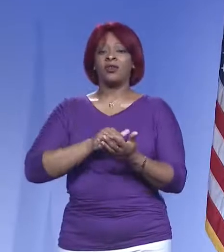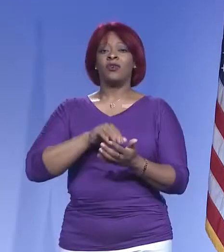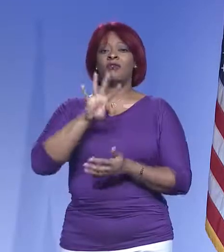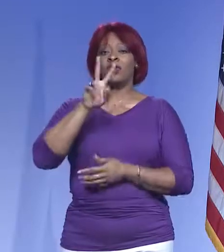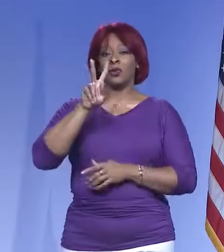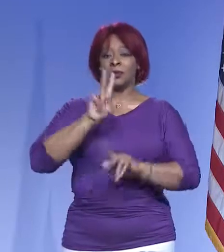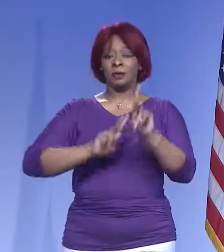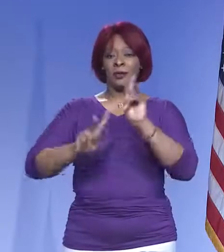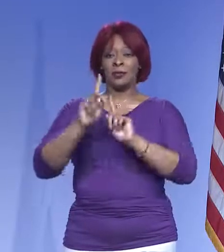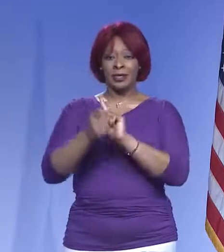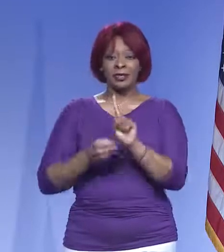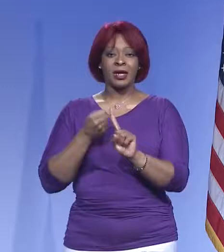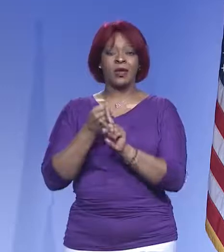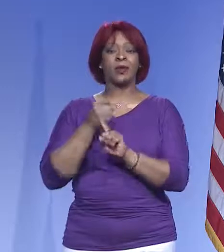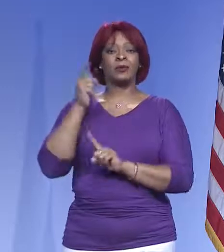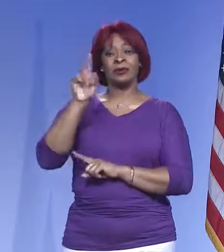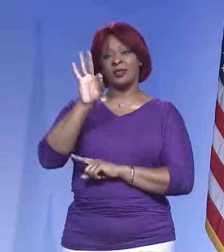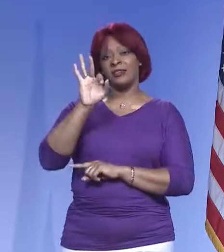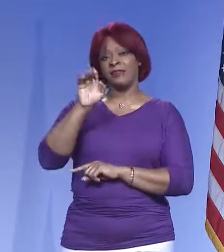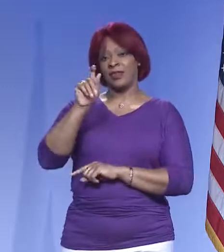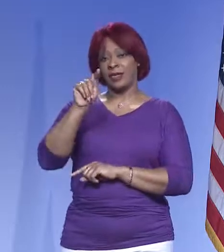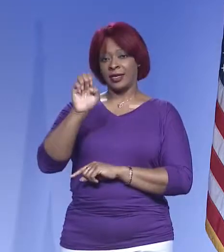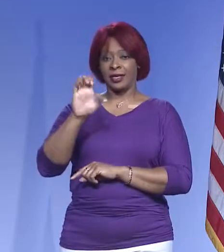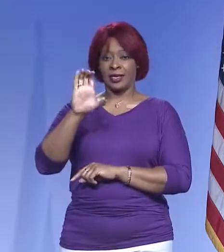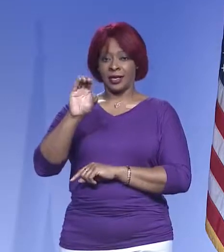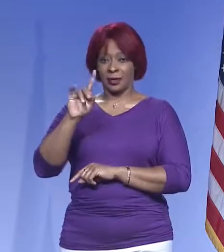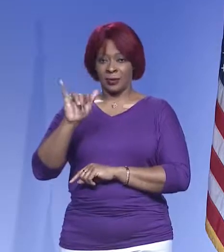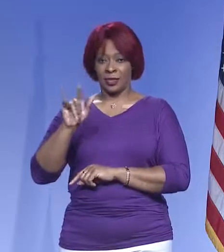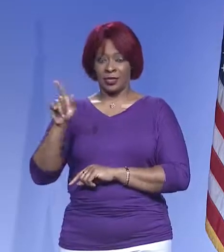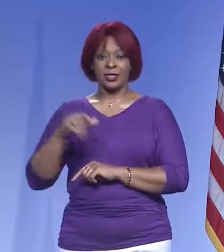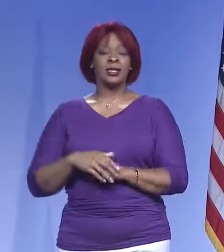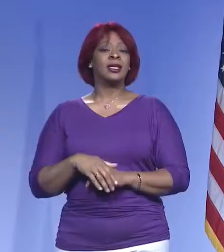5,032 people have been diagnosed in Fayette County in Tennessee.